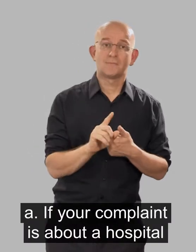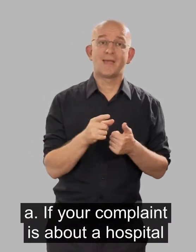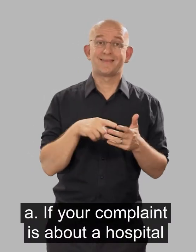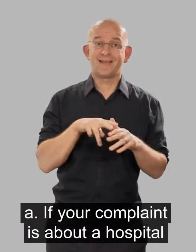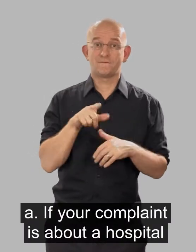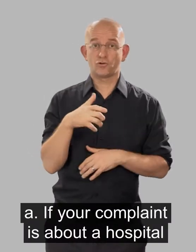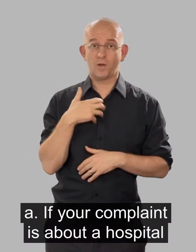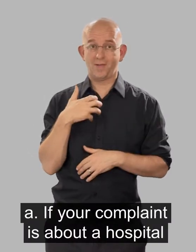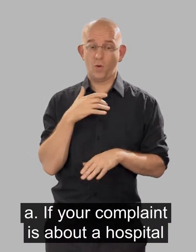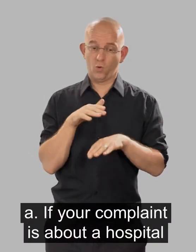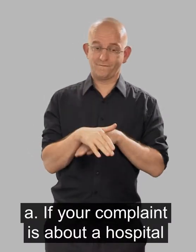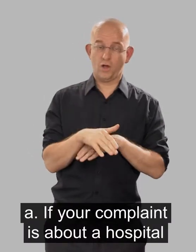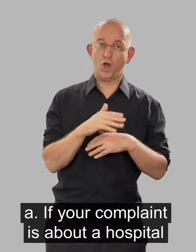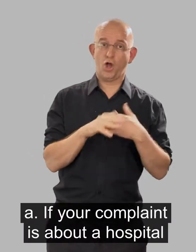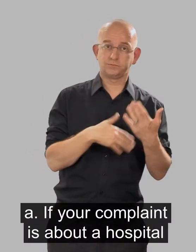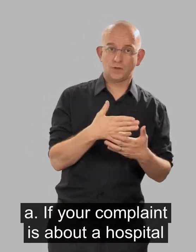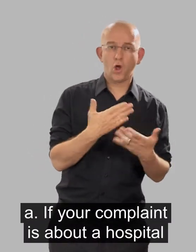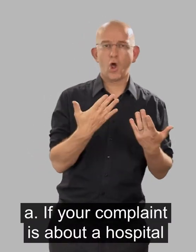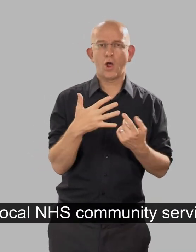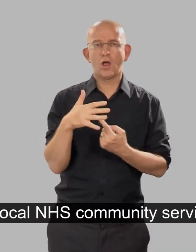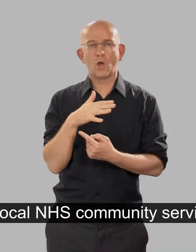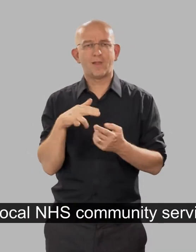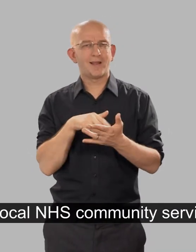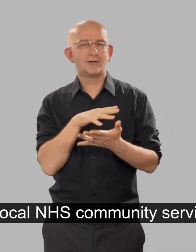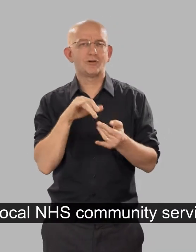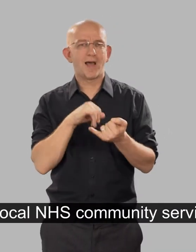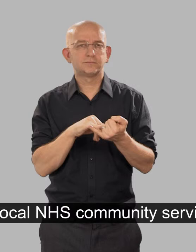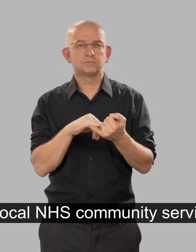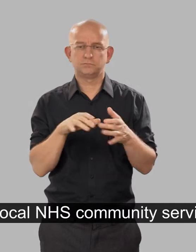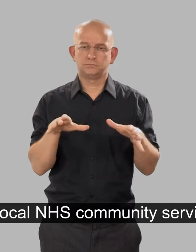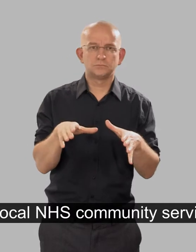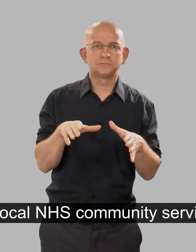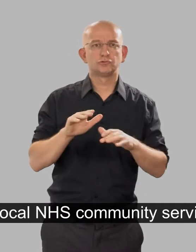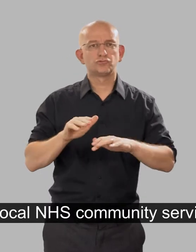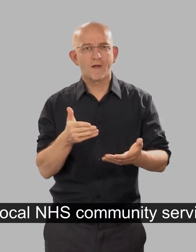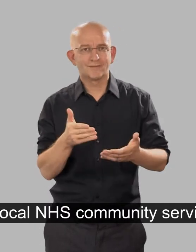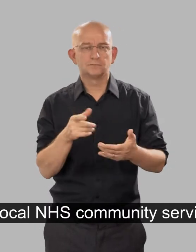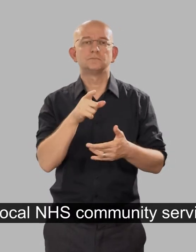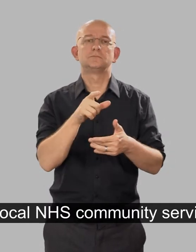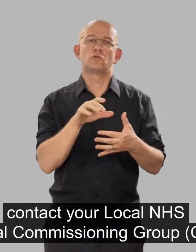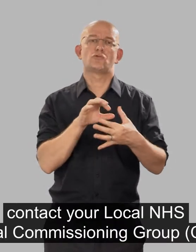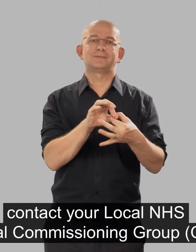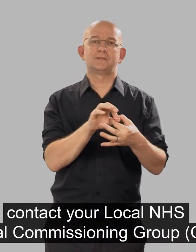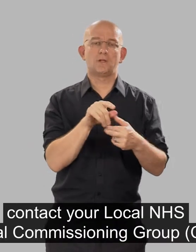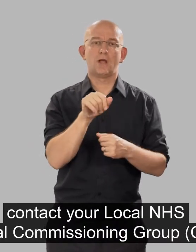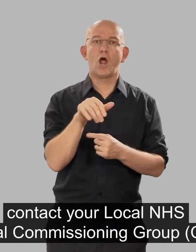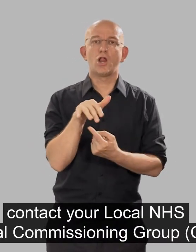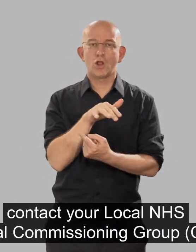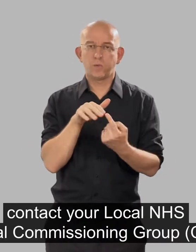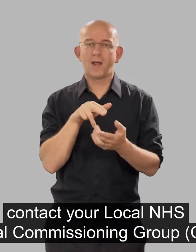A. If your complaint is about a hospital or local NHS community service, contact